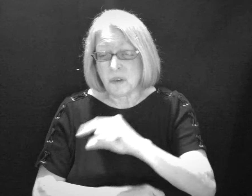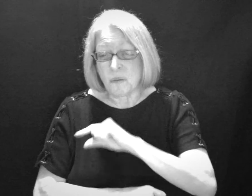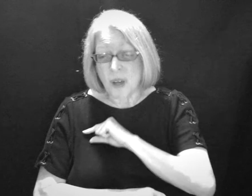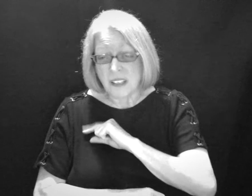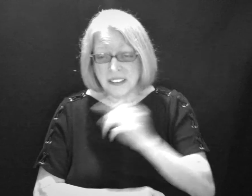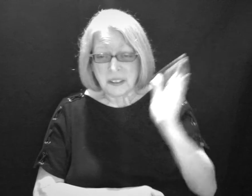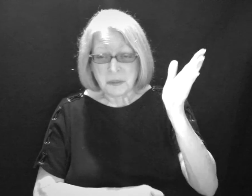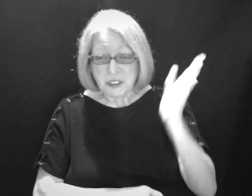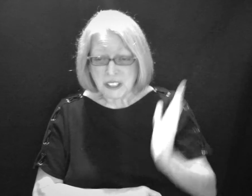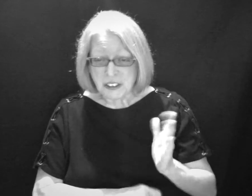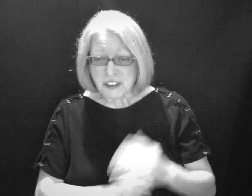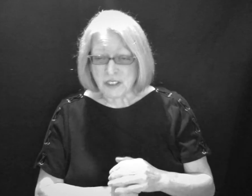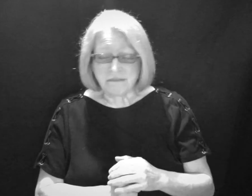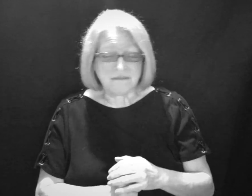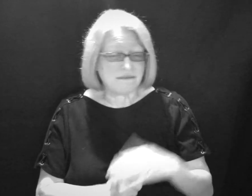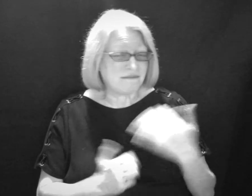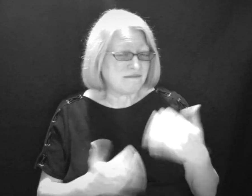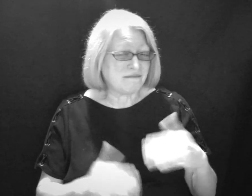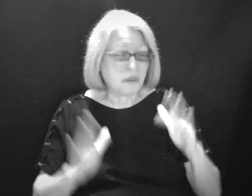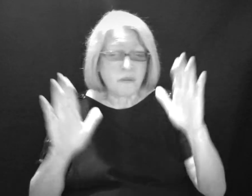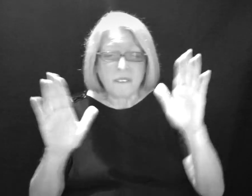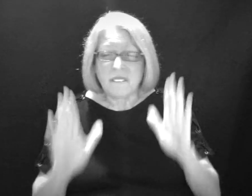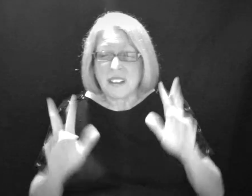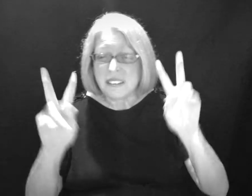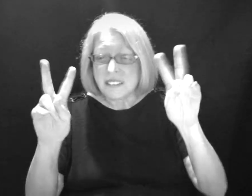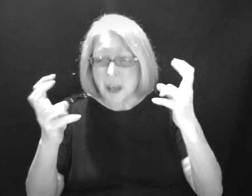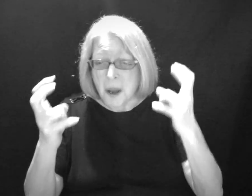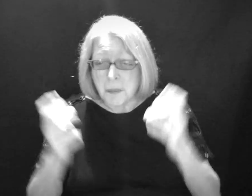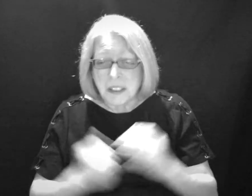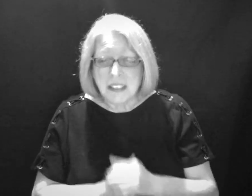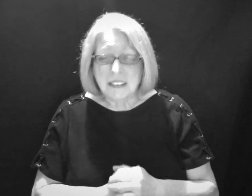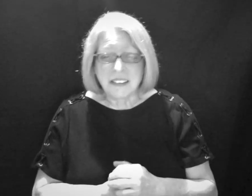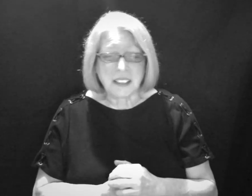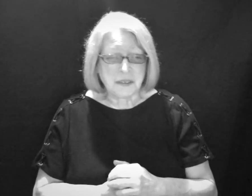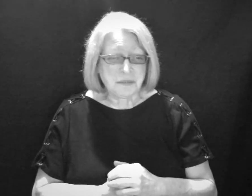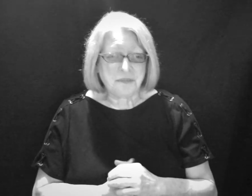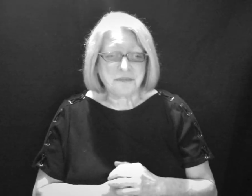can't see it now, but we will be able to. For the letter spacing, let's space it out a little more